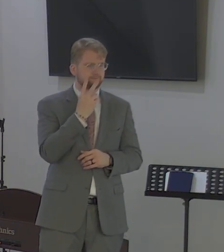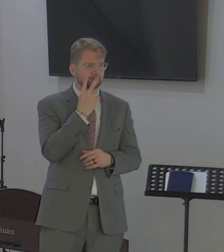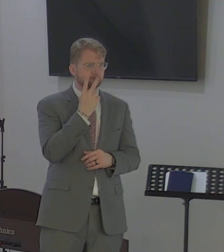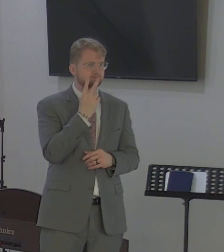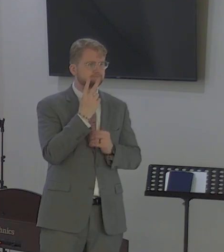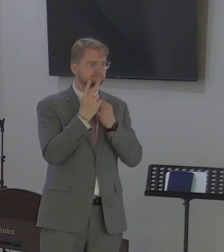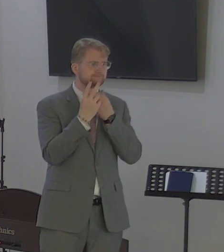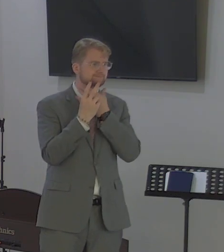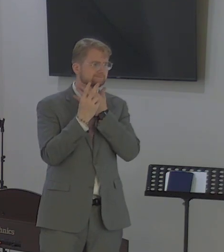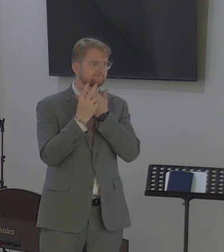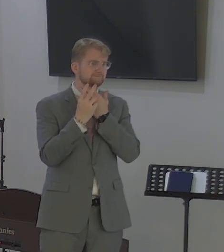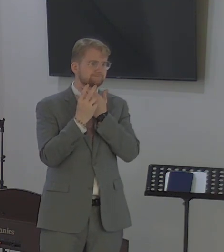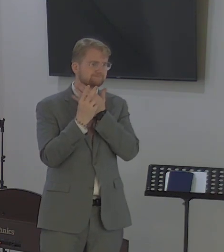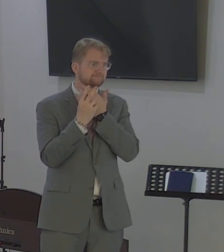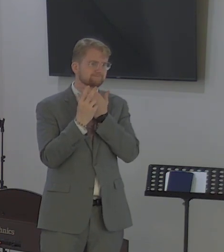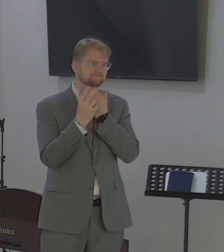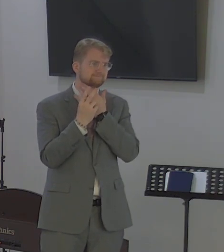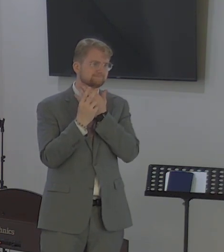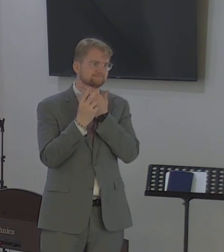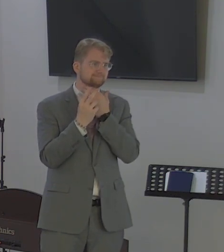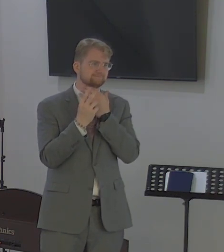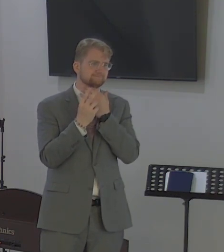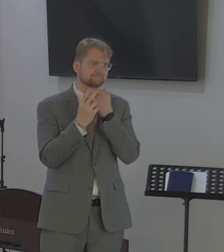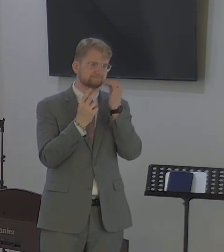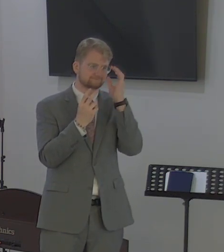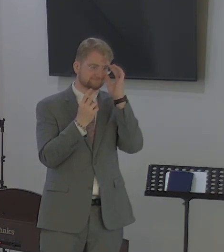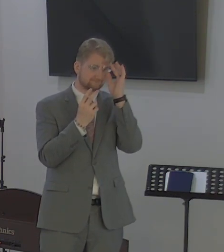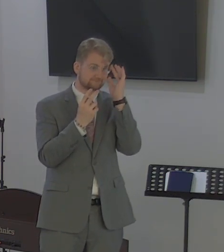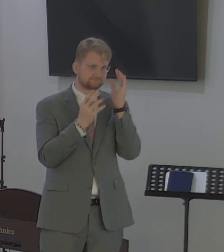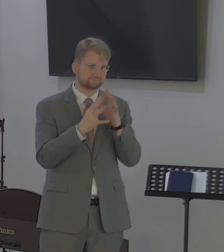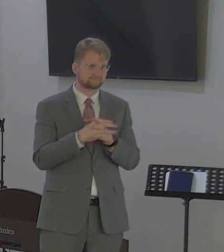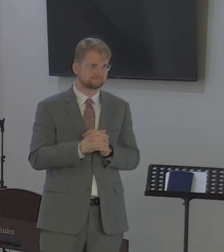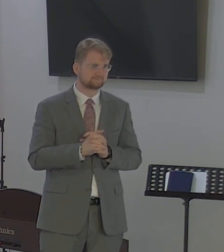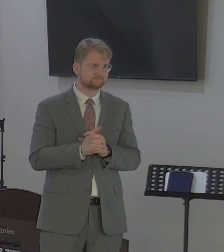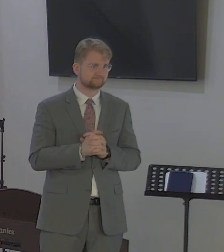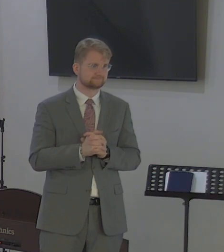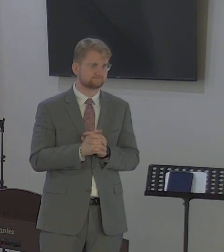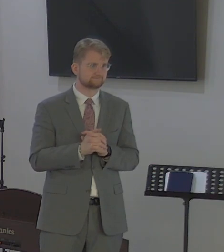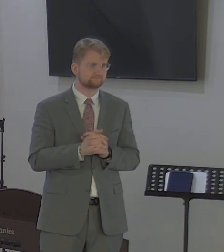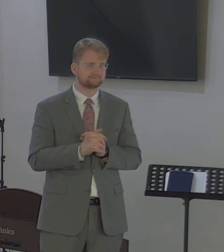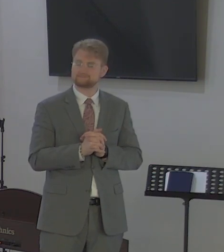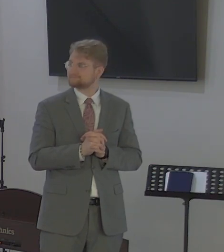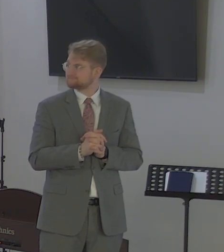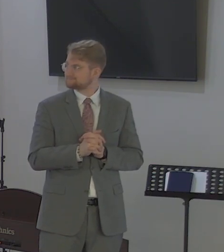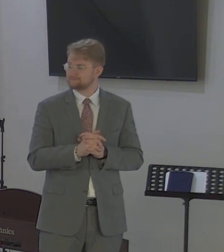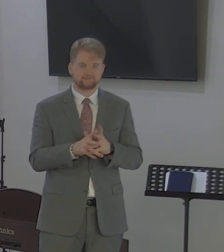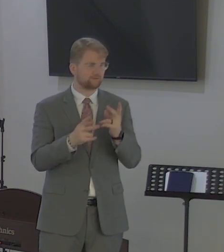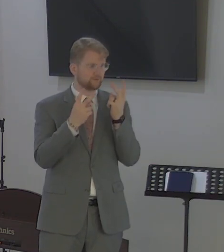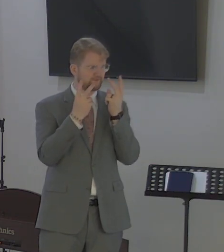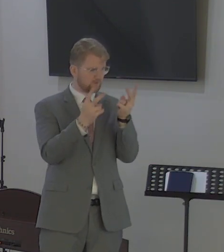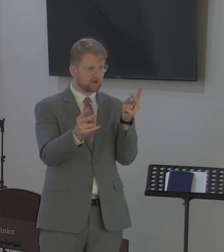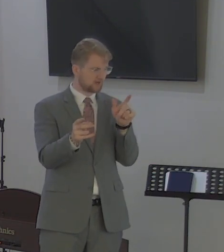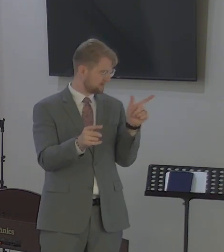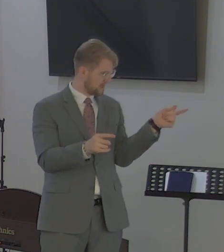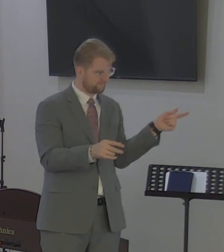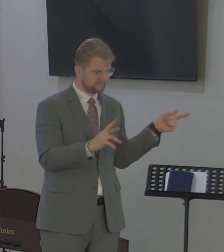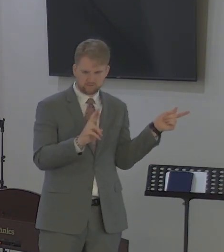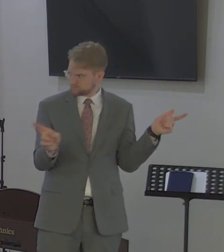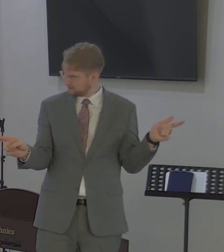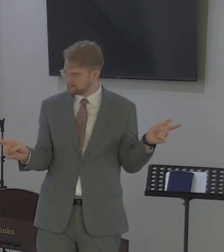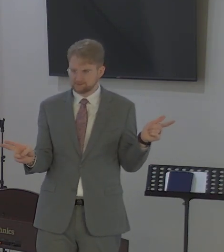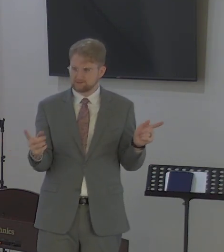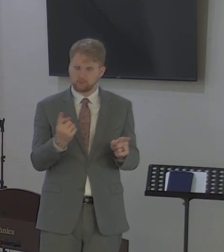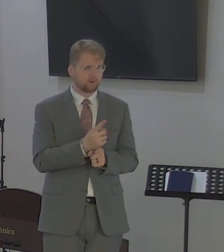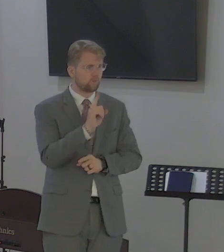Look to your left and to your right. Now, we normally sit around people that we're comfortable with, right?